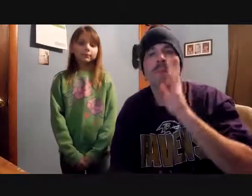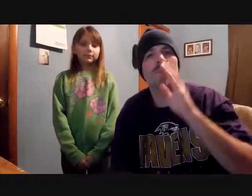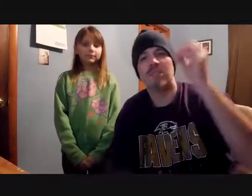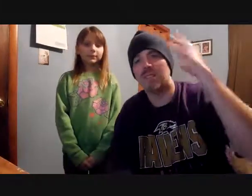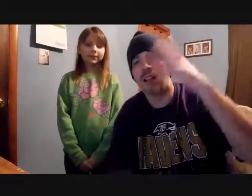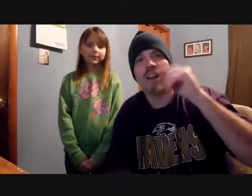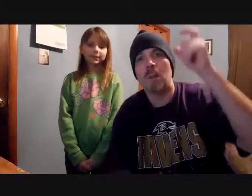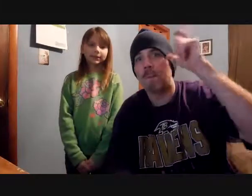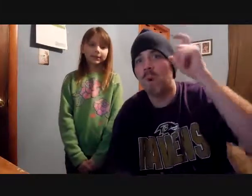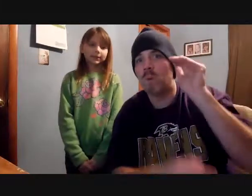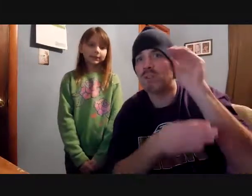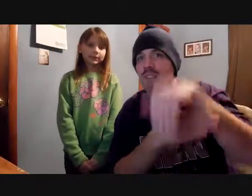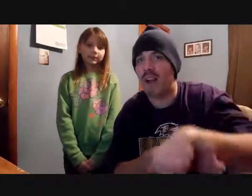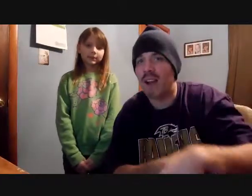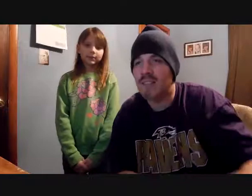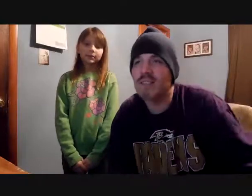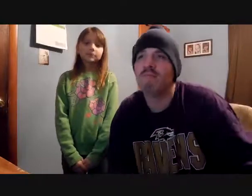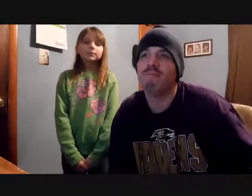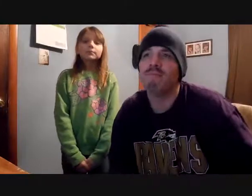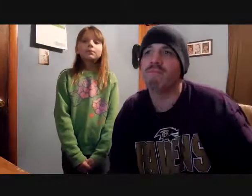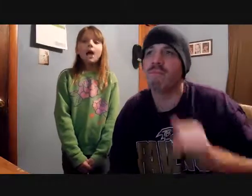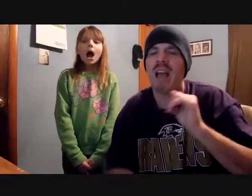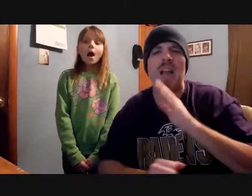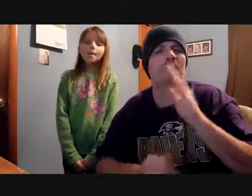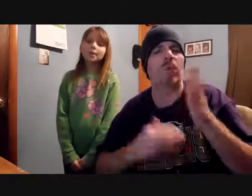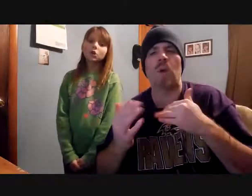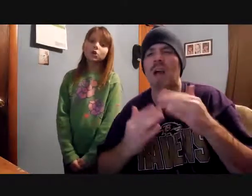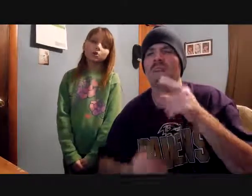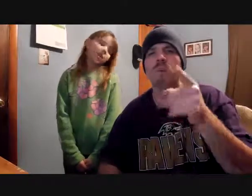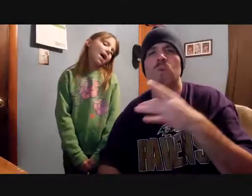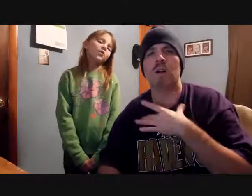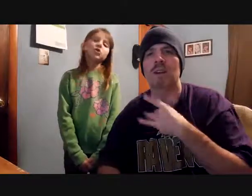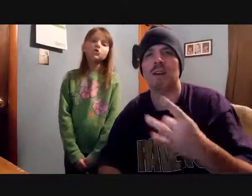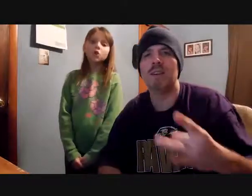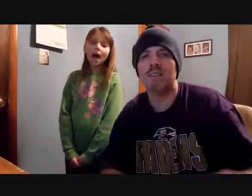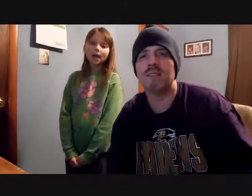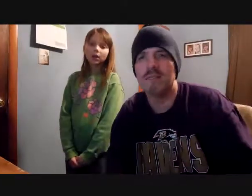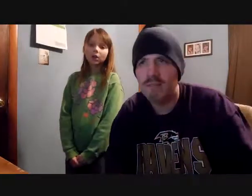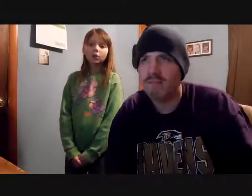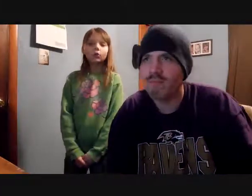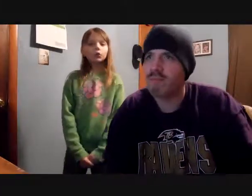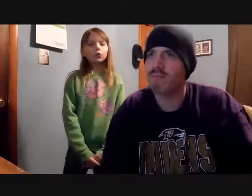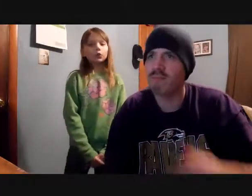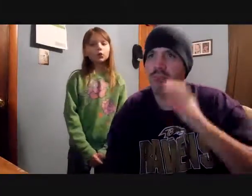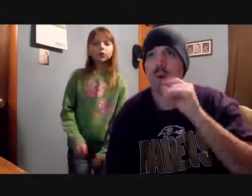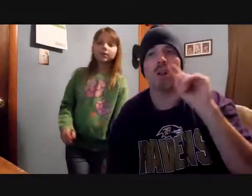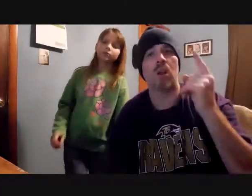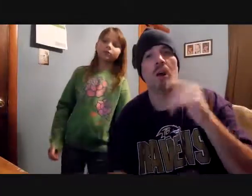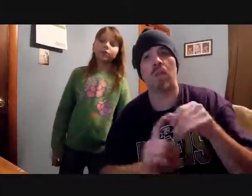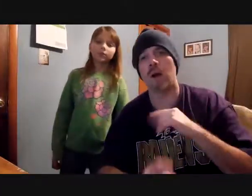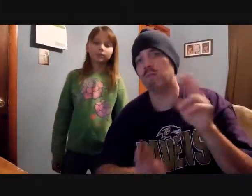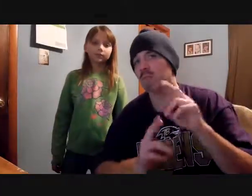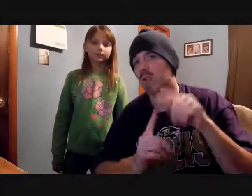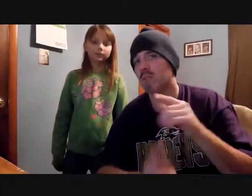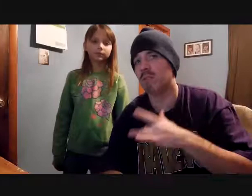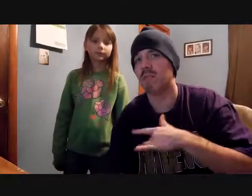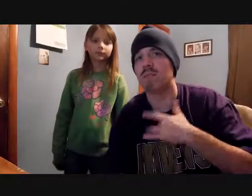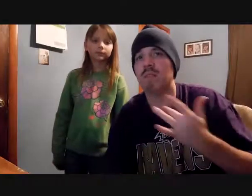I'll be your sun in the moon tonight Yeah, I can be you whatever you like Ooh, I was a little but I'm ready to